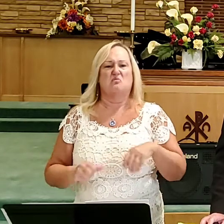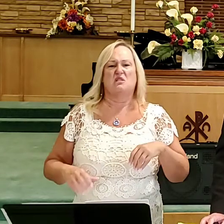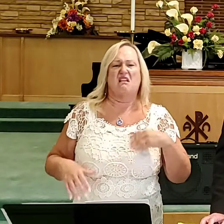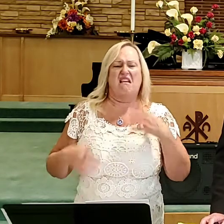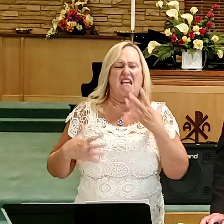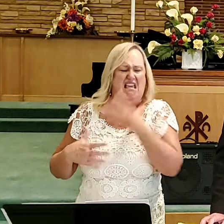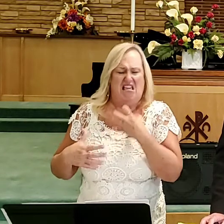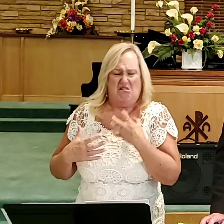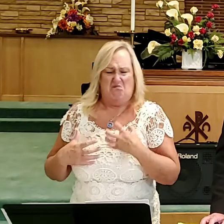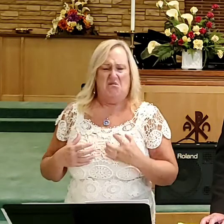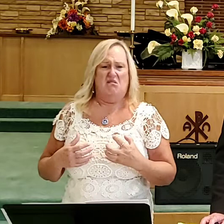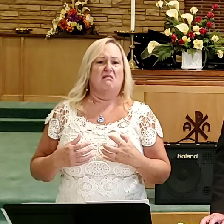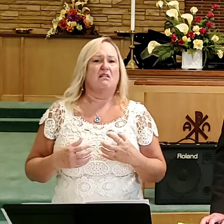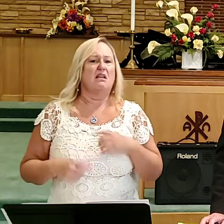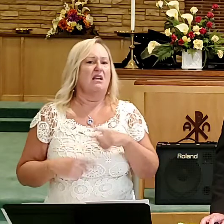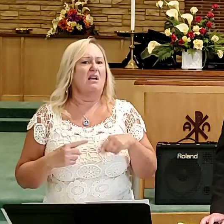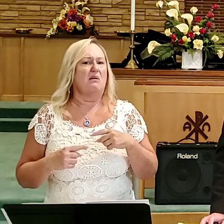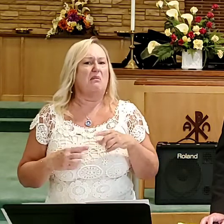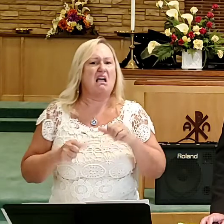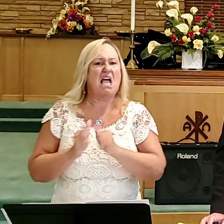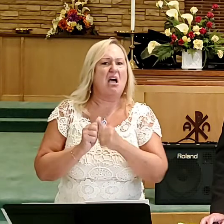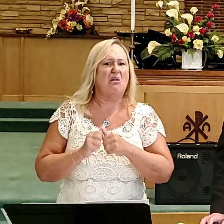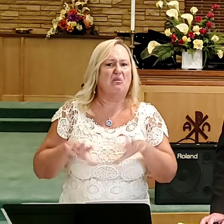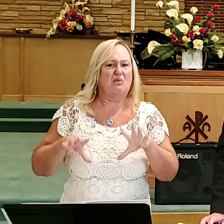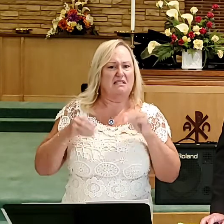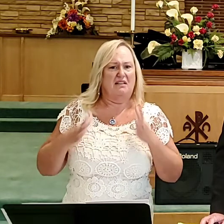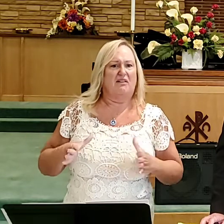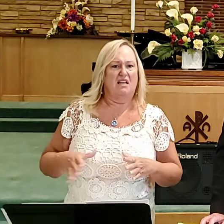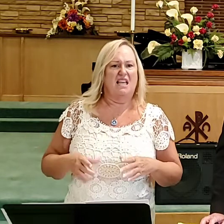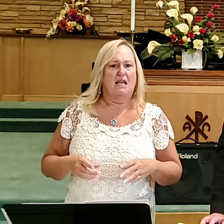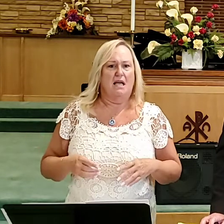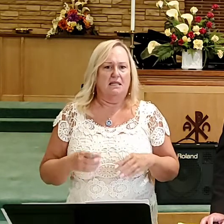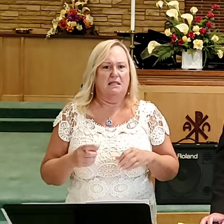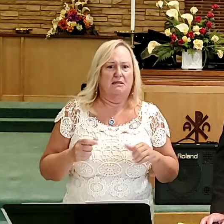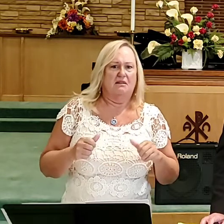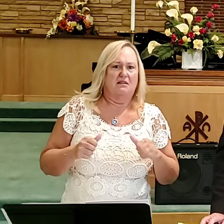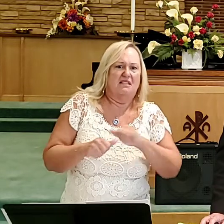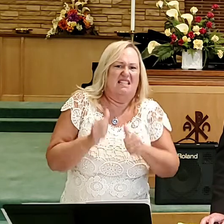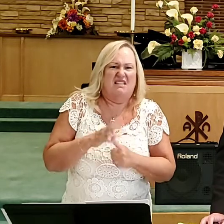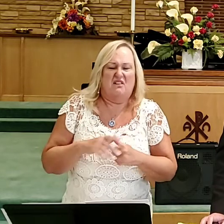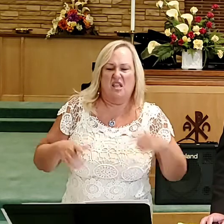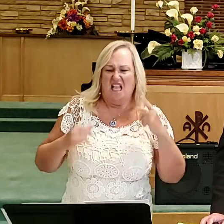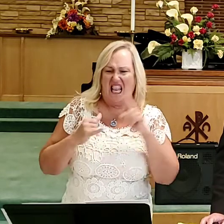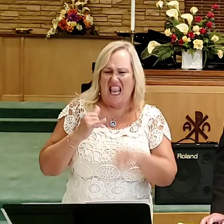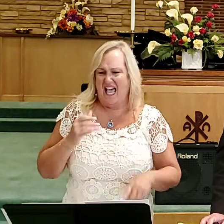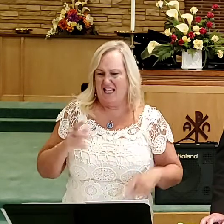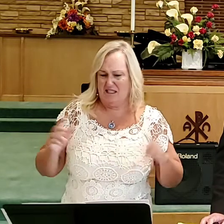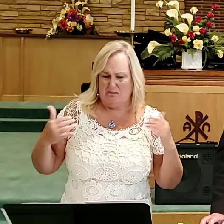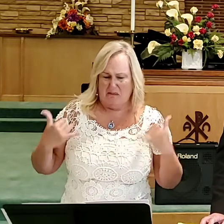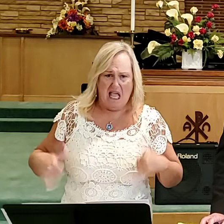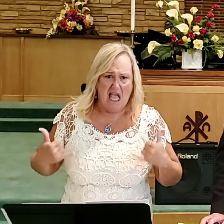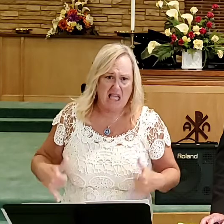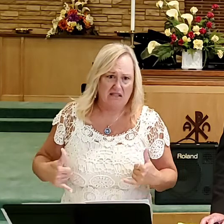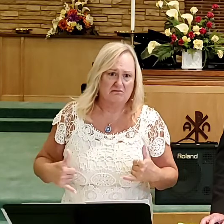upset about how the receiver had deceived him on the last play.